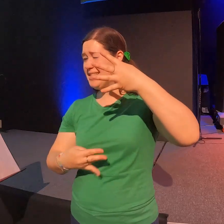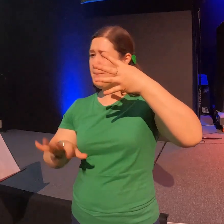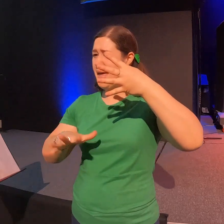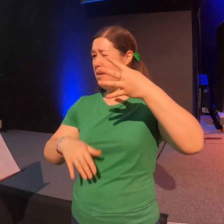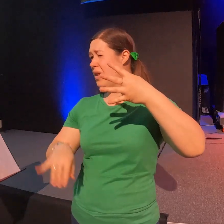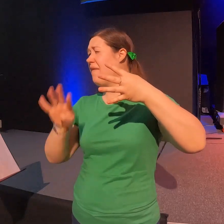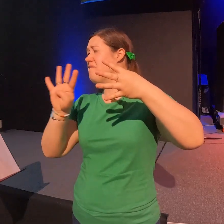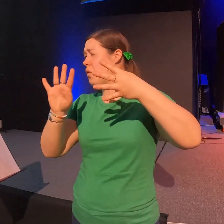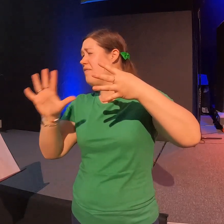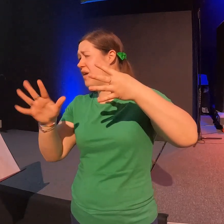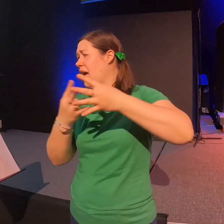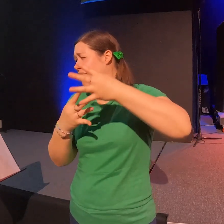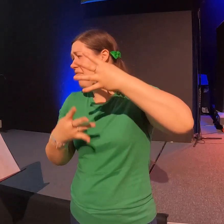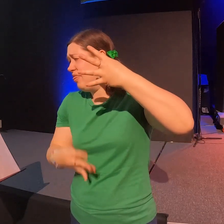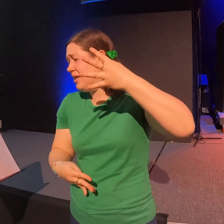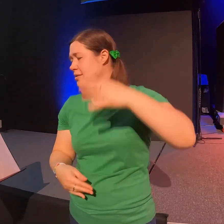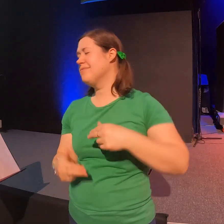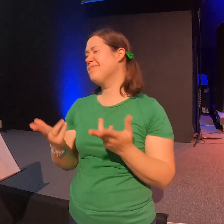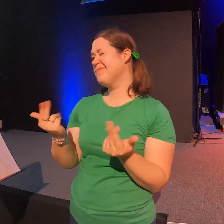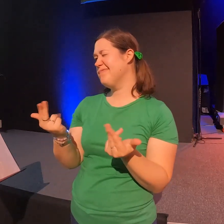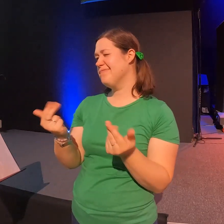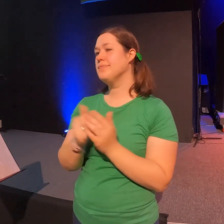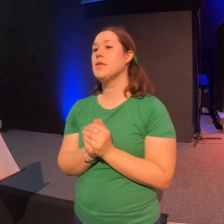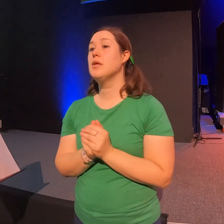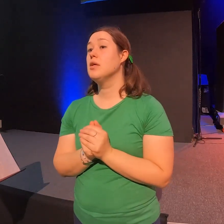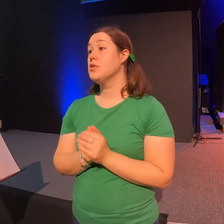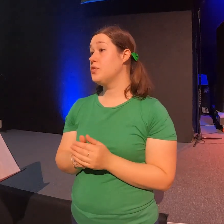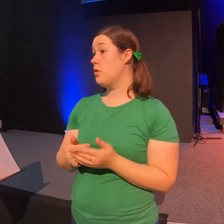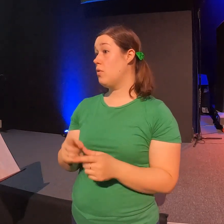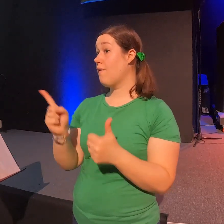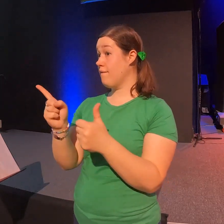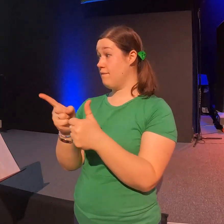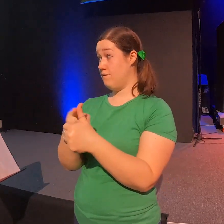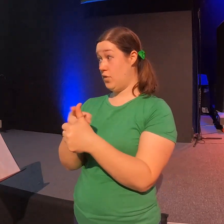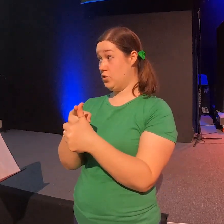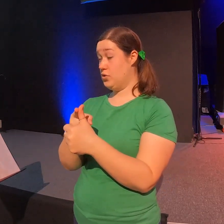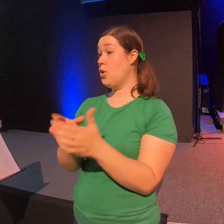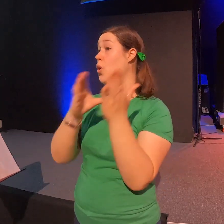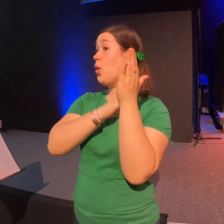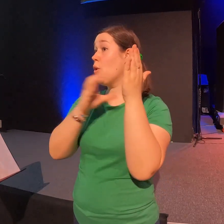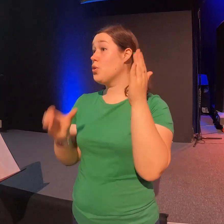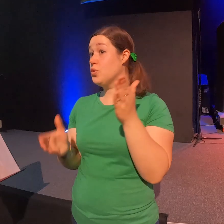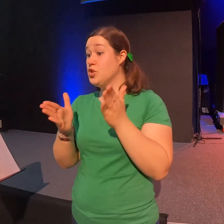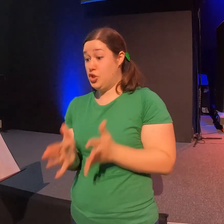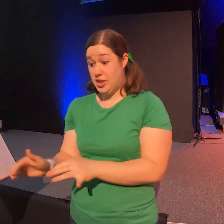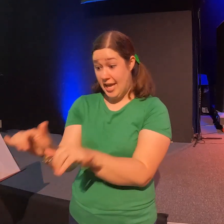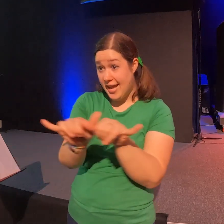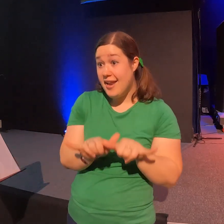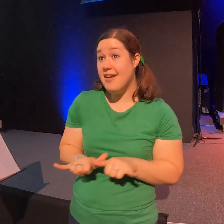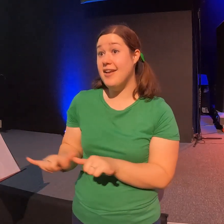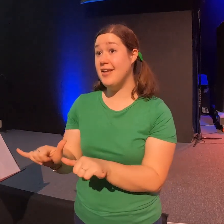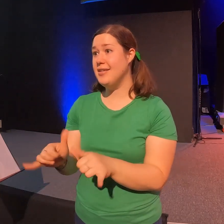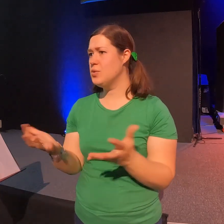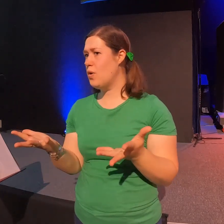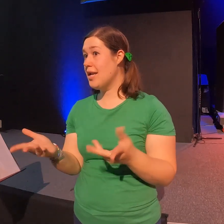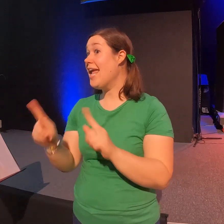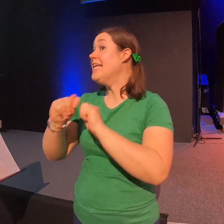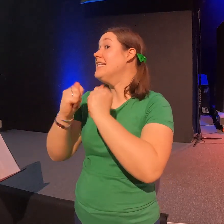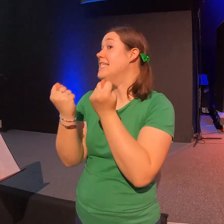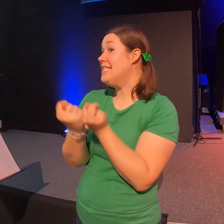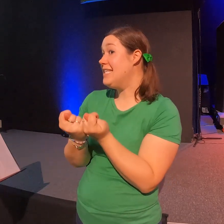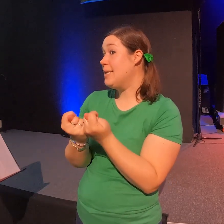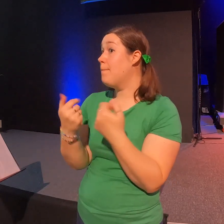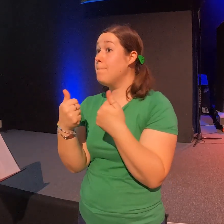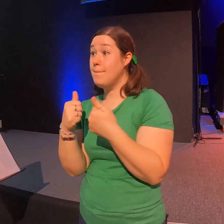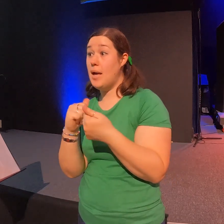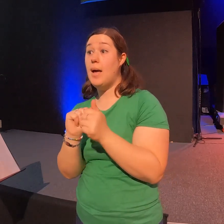is this. Christianity is a team sport. Christianity is a team sport. Now, growing